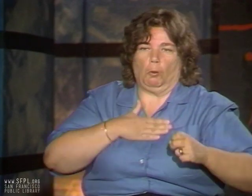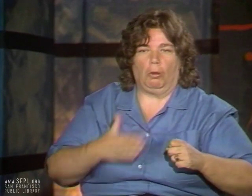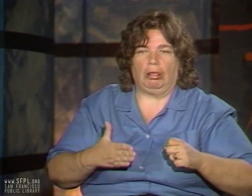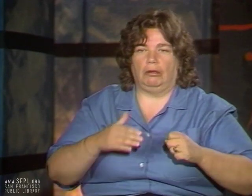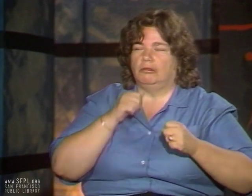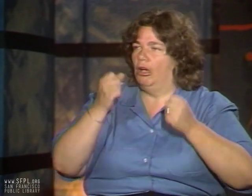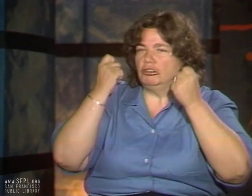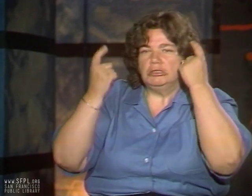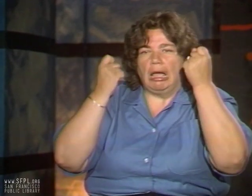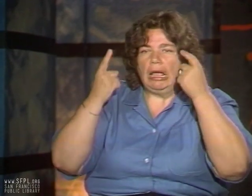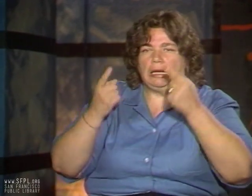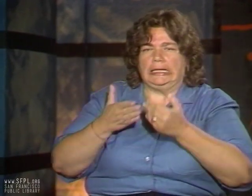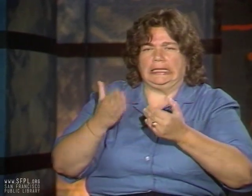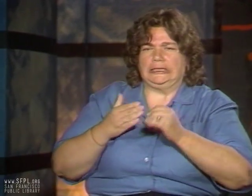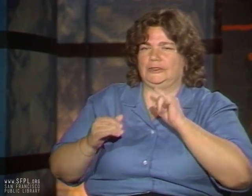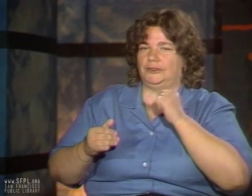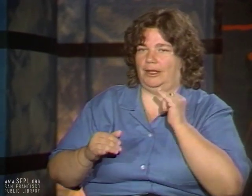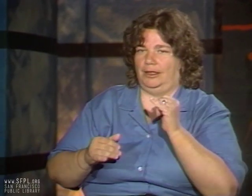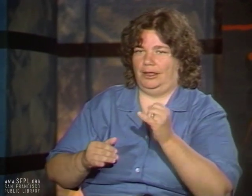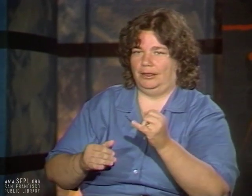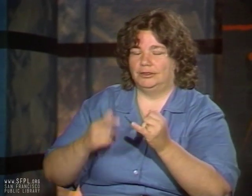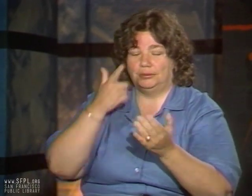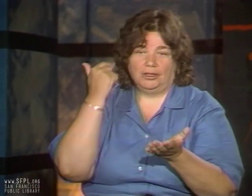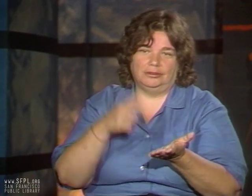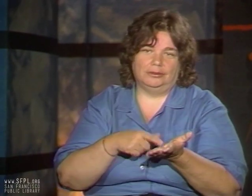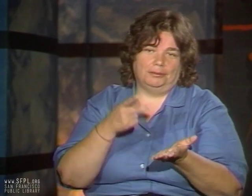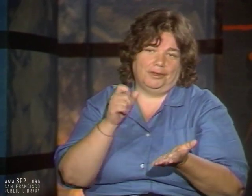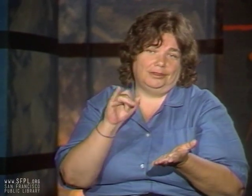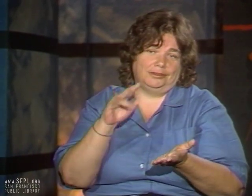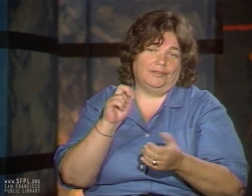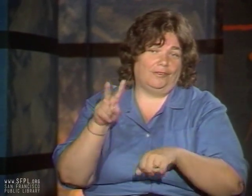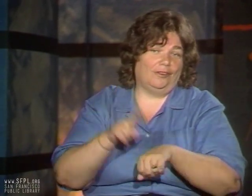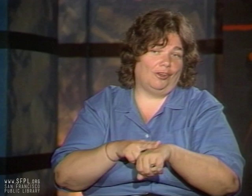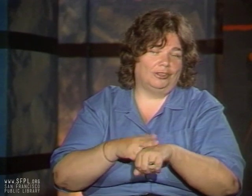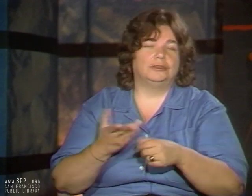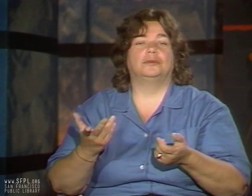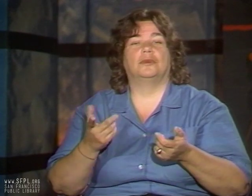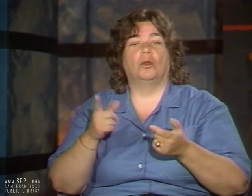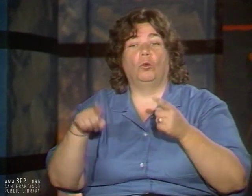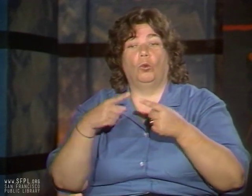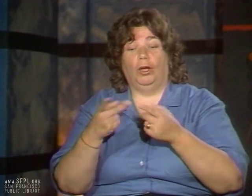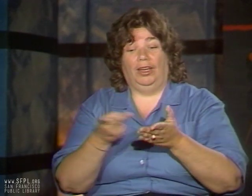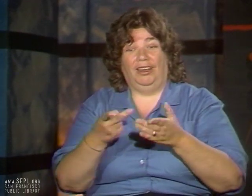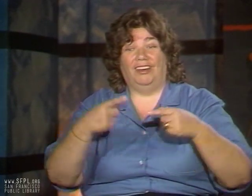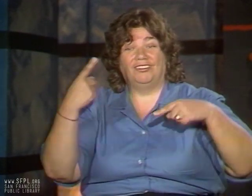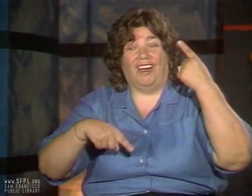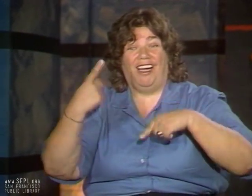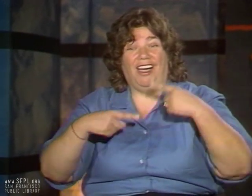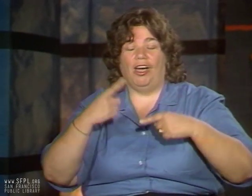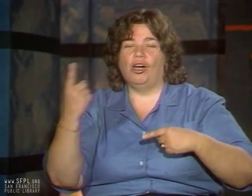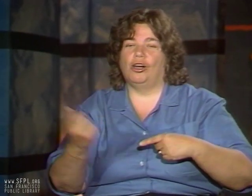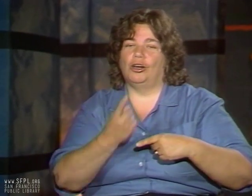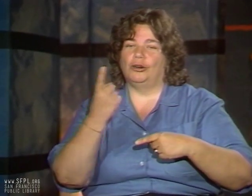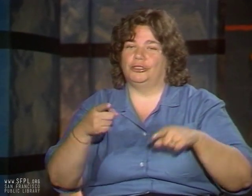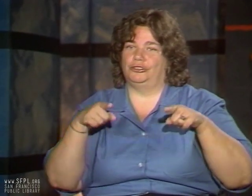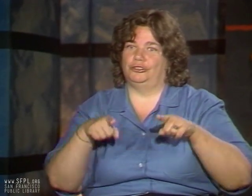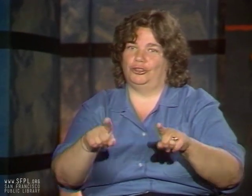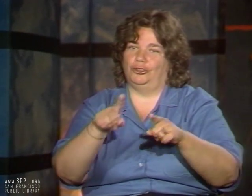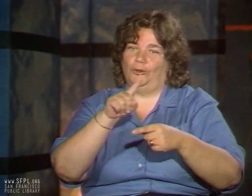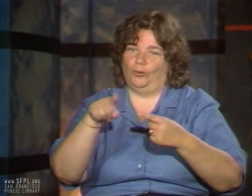and competitive. Off stage, I'm able to keep the peace between the two. I even imagine they're learning to get along. But as soon as I get